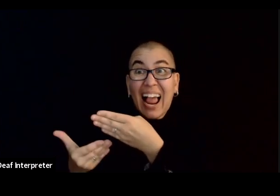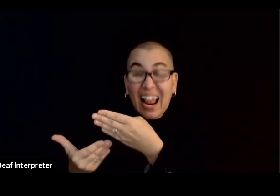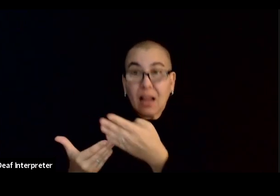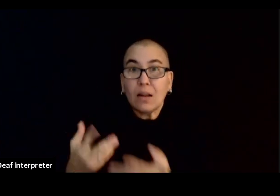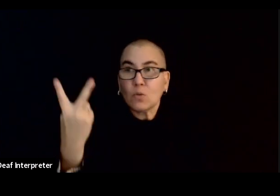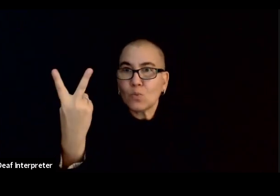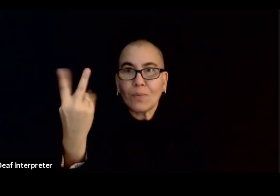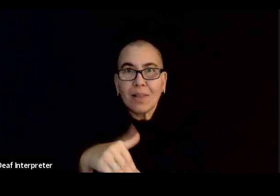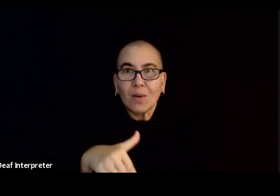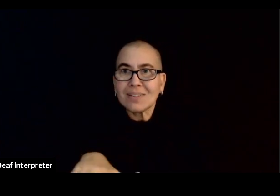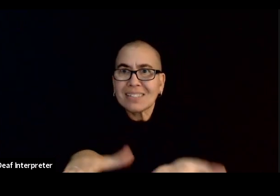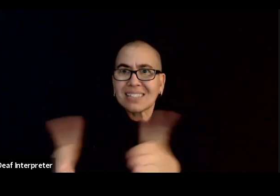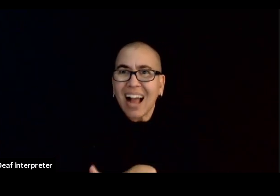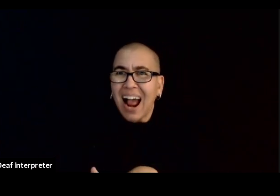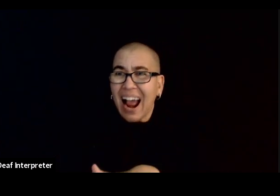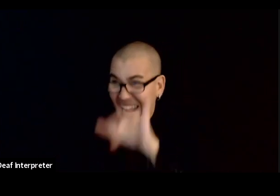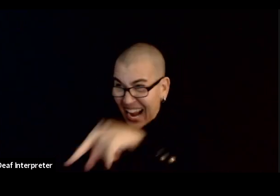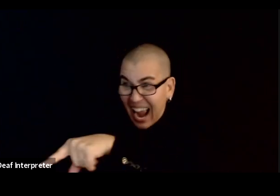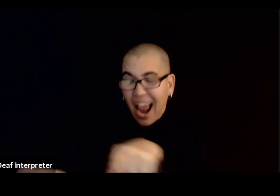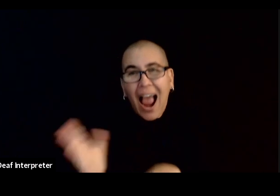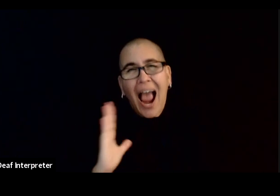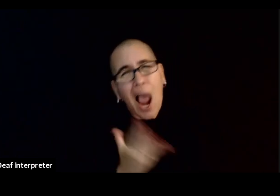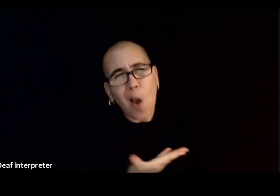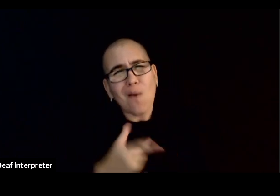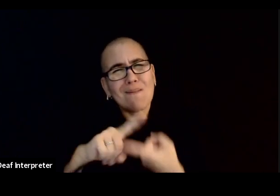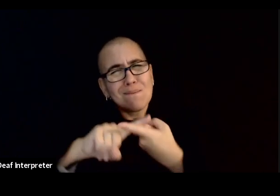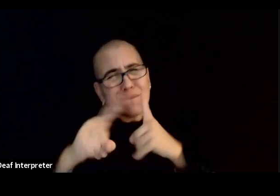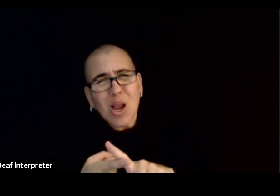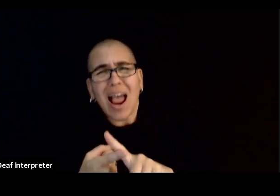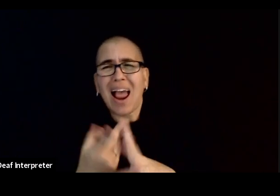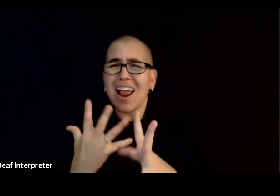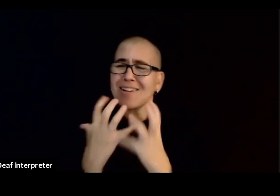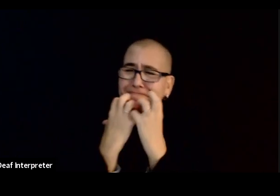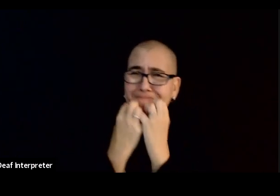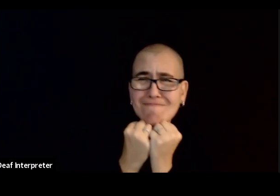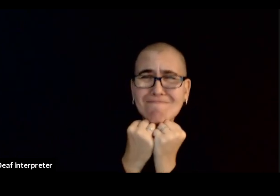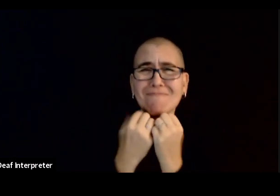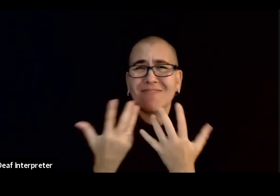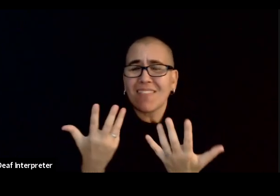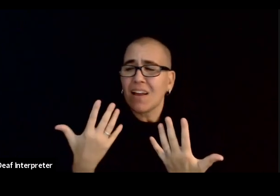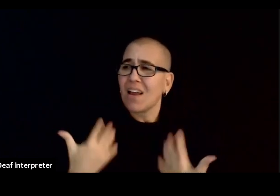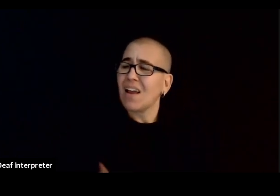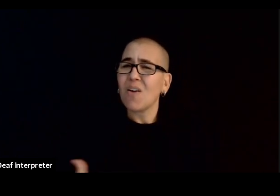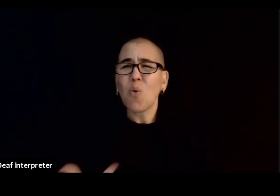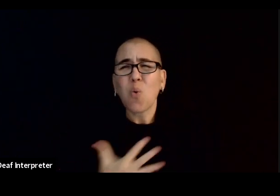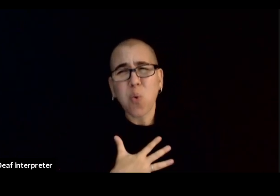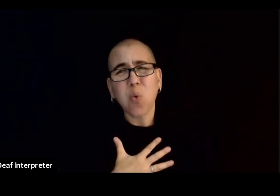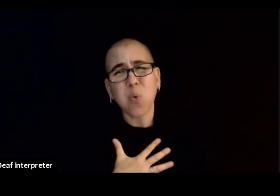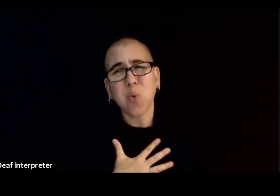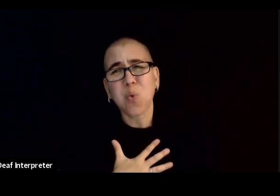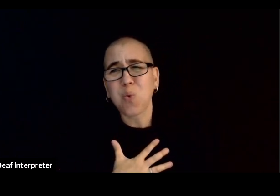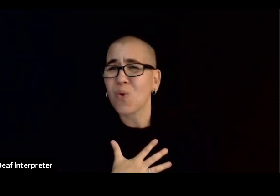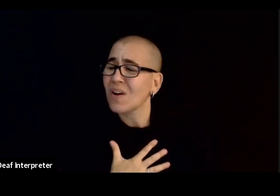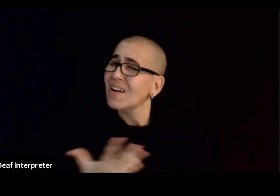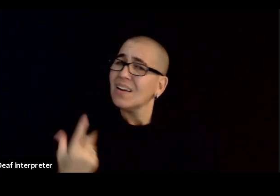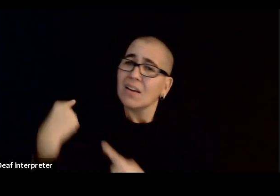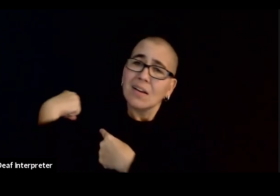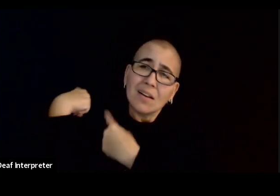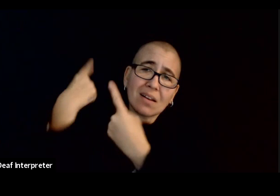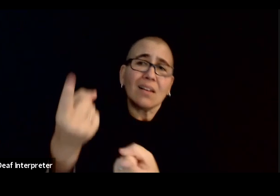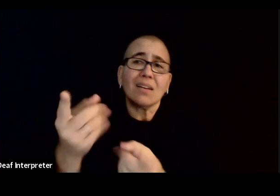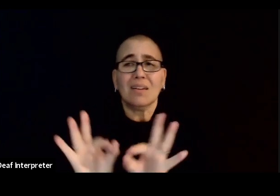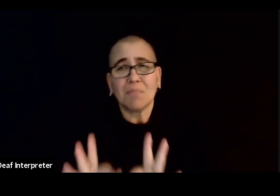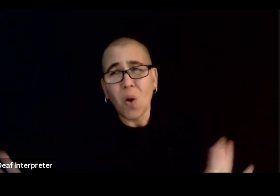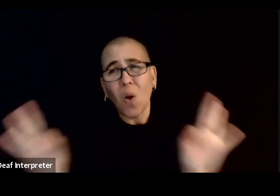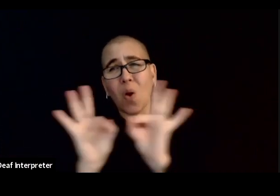are represented in these numbers. We've said it before, but we have to say it again. It's extremely important for